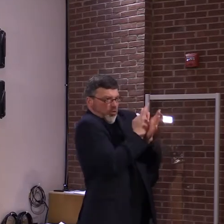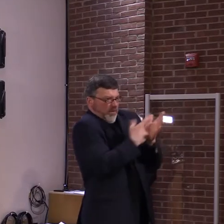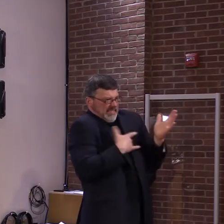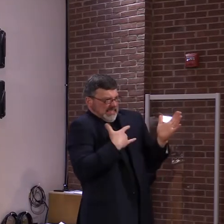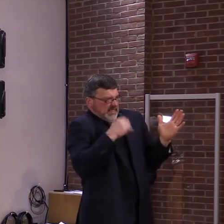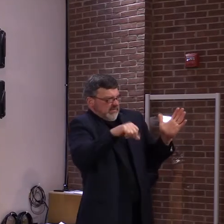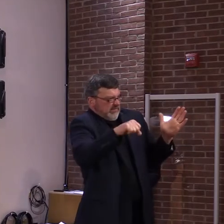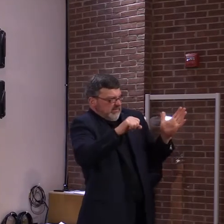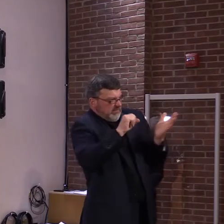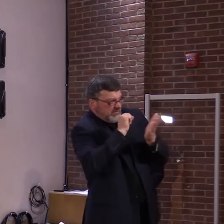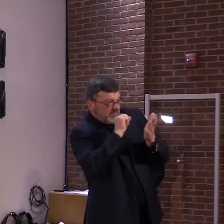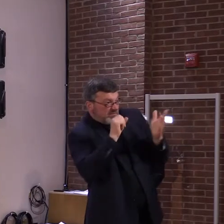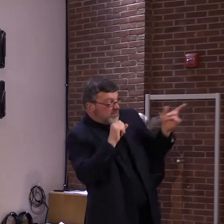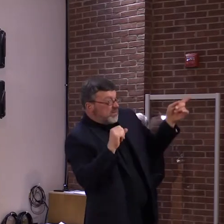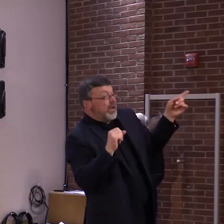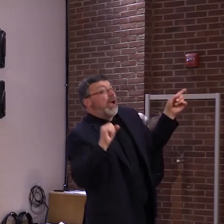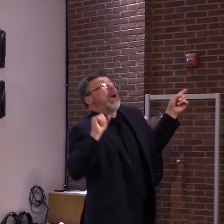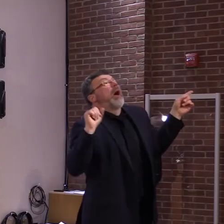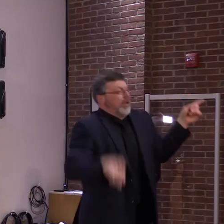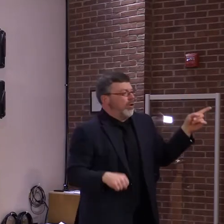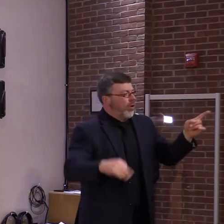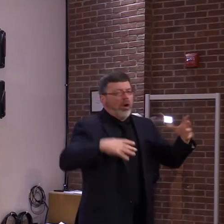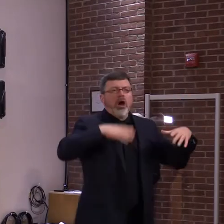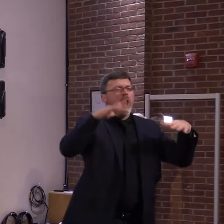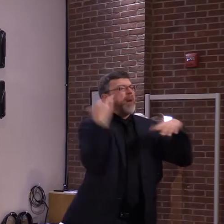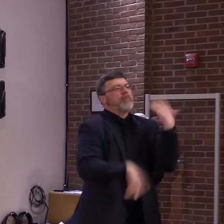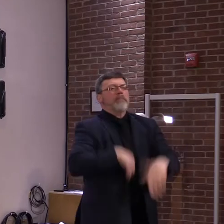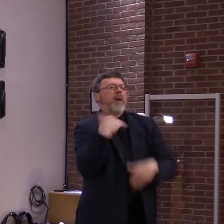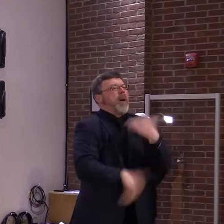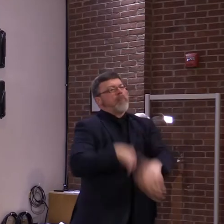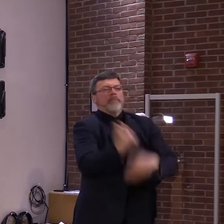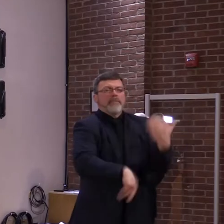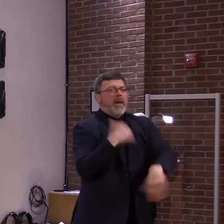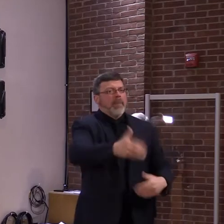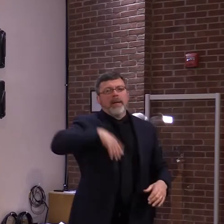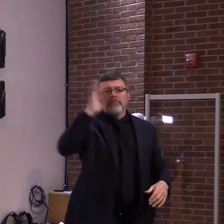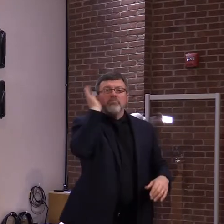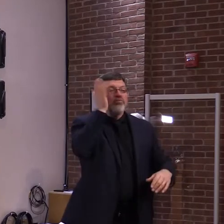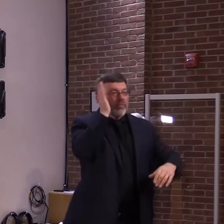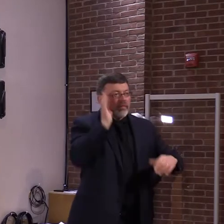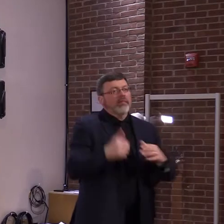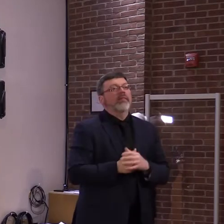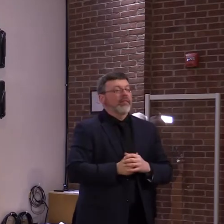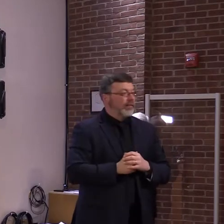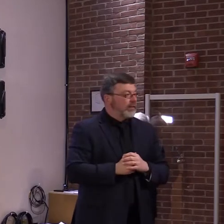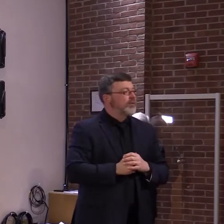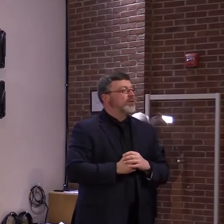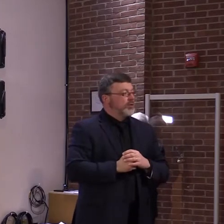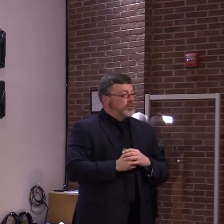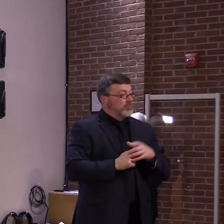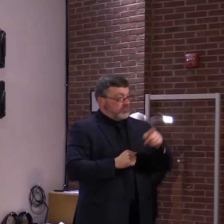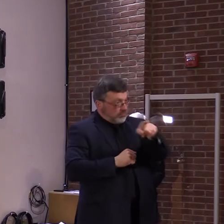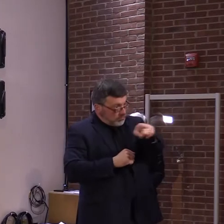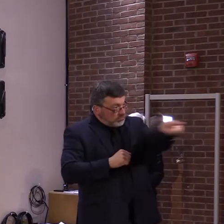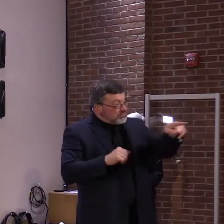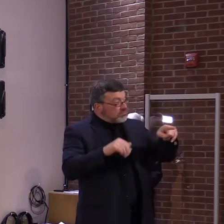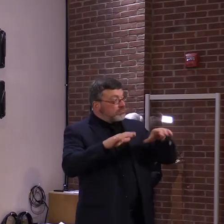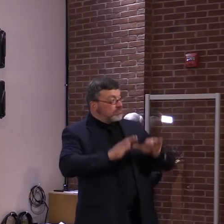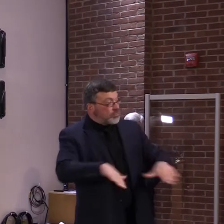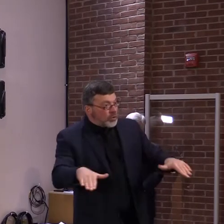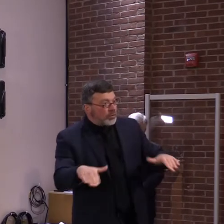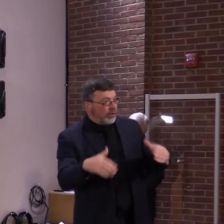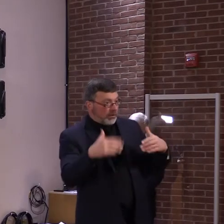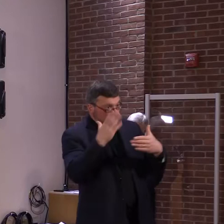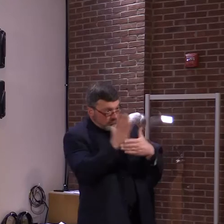age quickly, almost immediately. So if you have a child in this group, you can start planning ahead